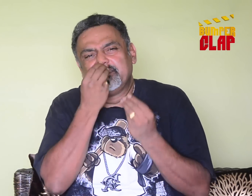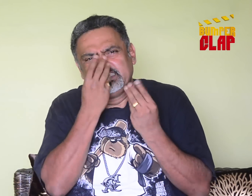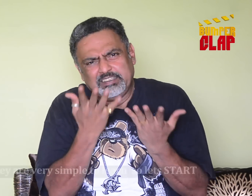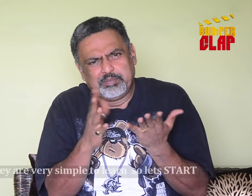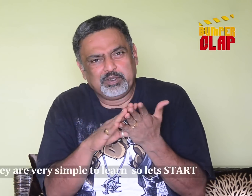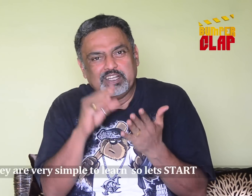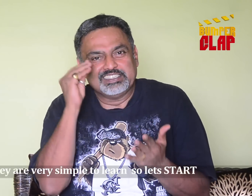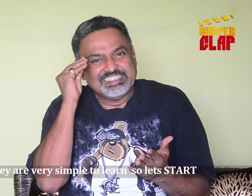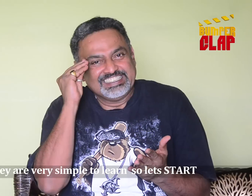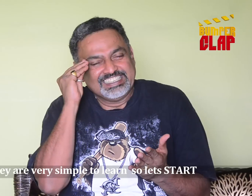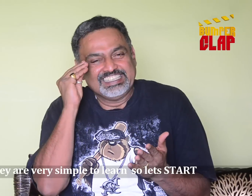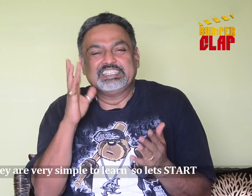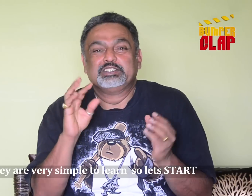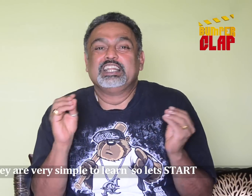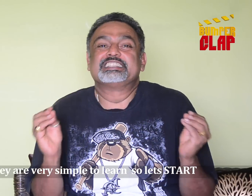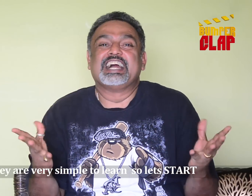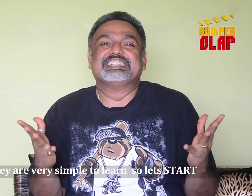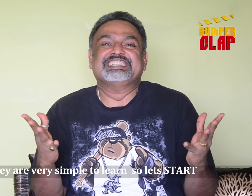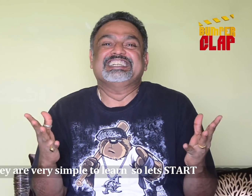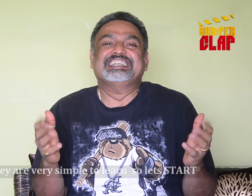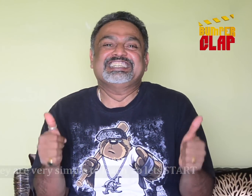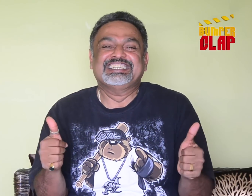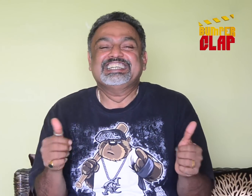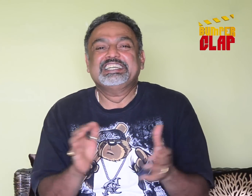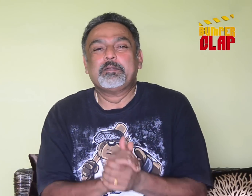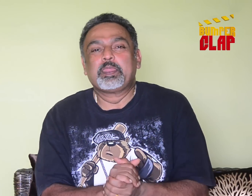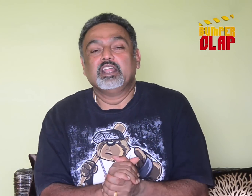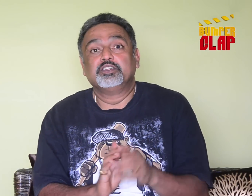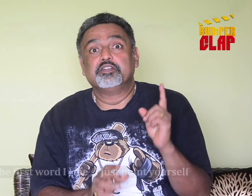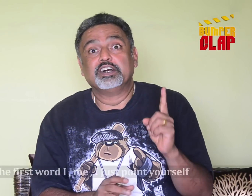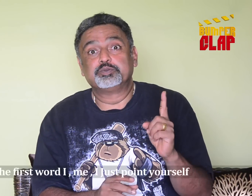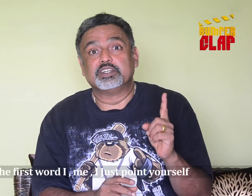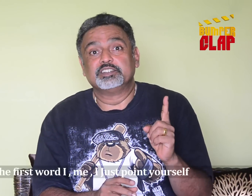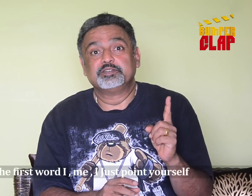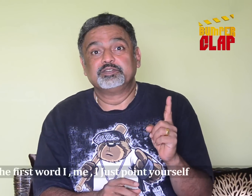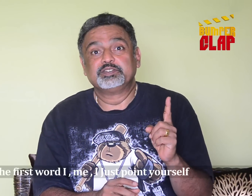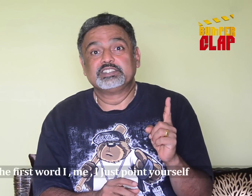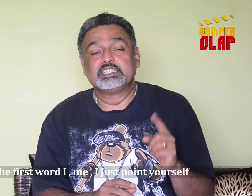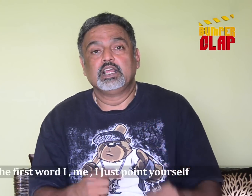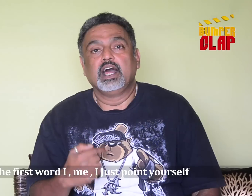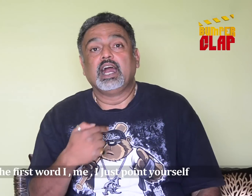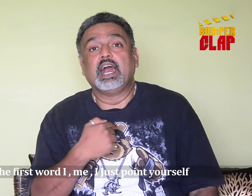very simple to learn. So let's start. So the first one,